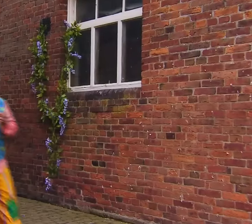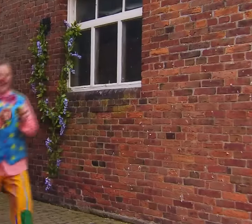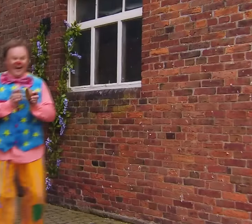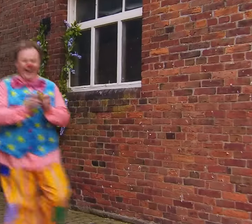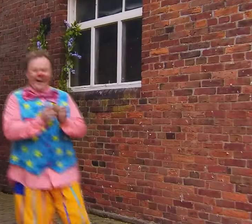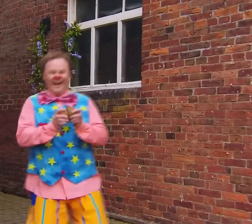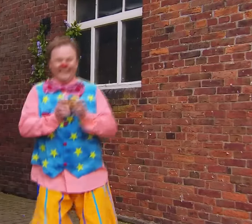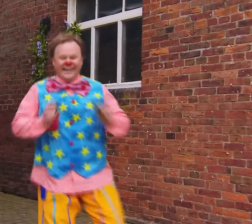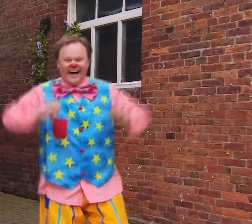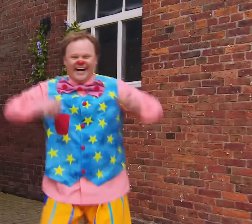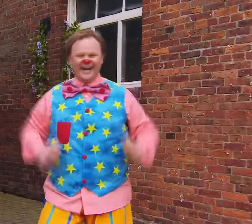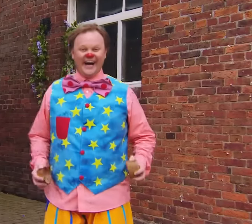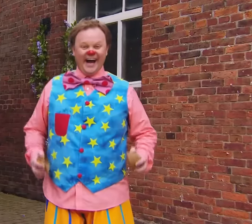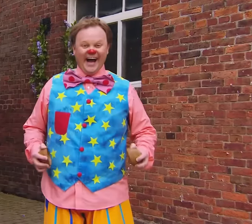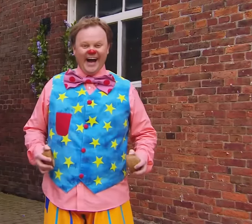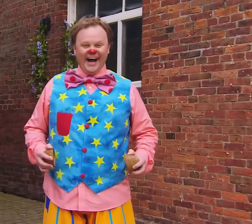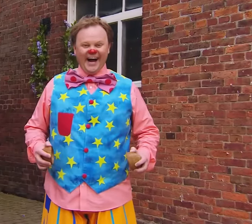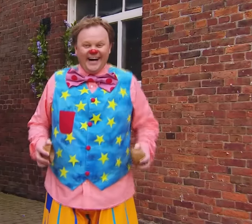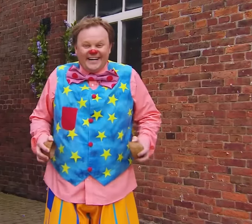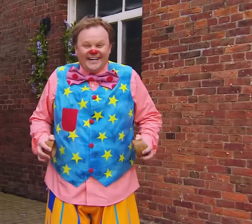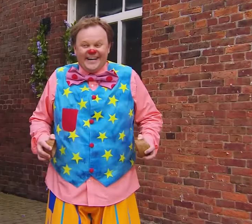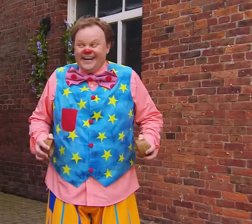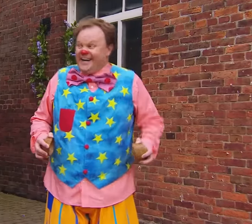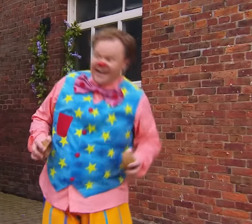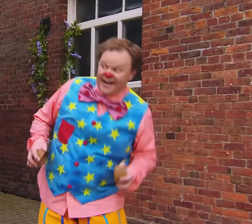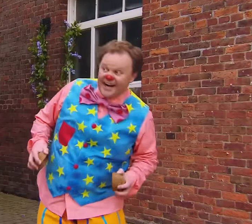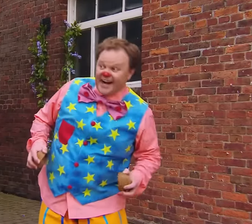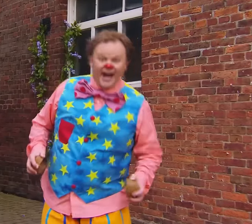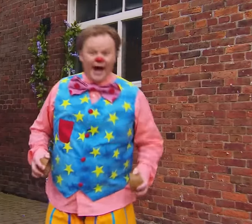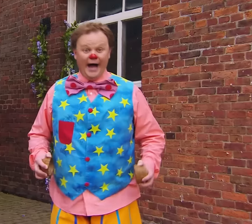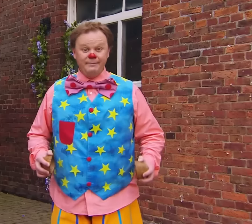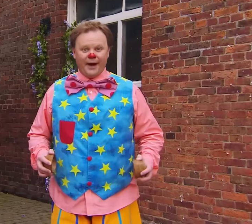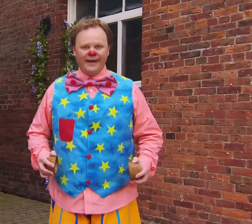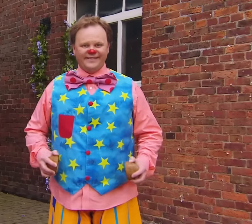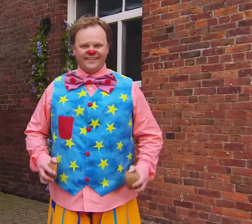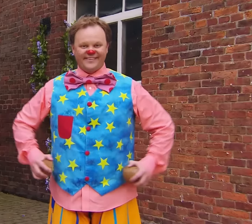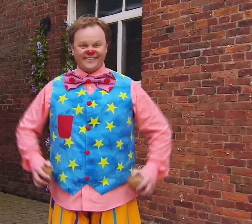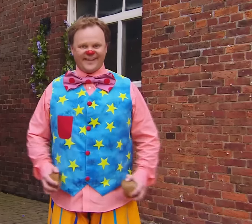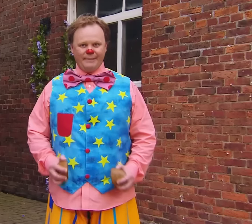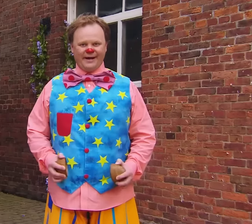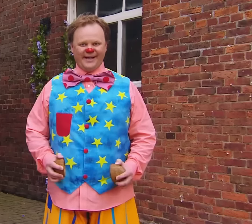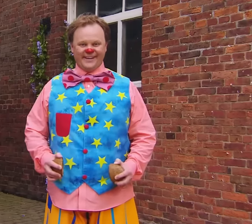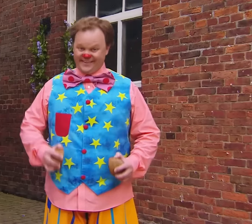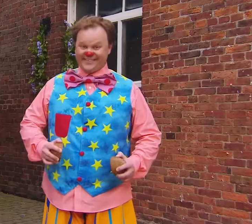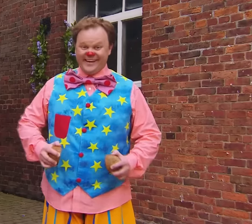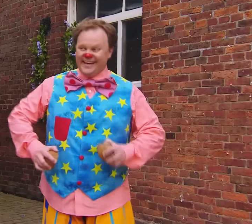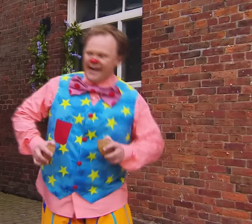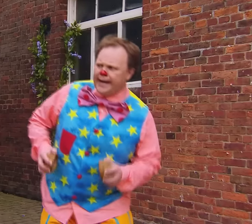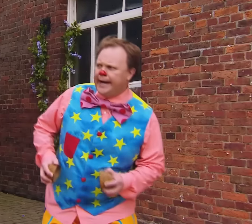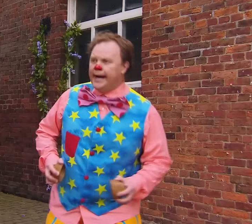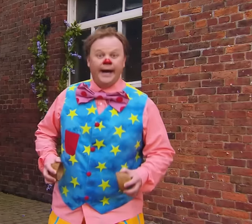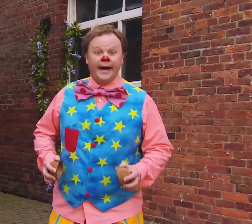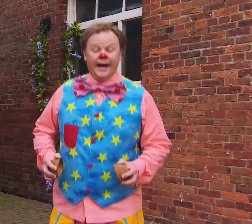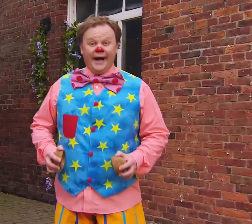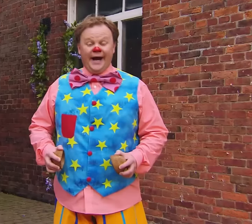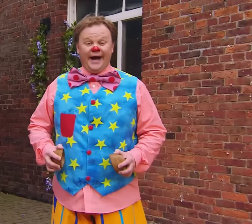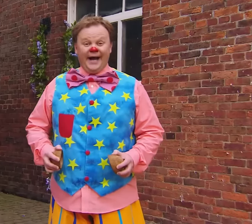Mr. Tumble, Mr. Tumble, where are you going? I'm going to the stables. The stables, Mr.